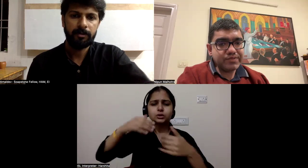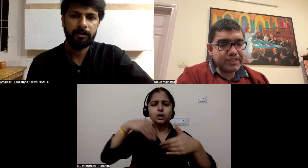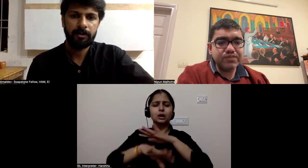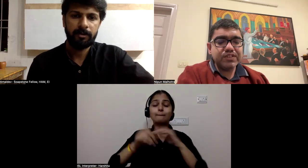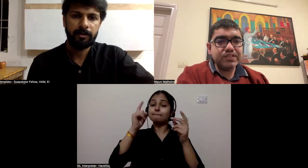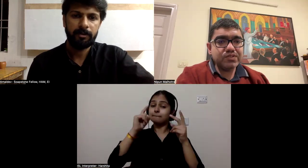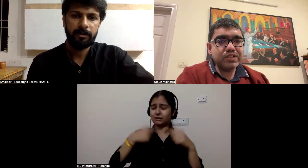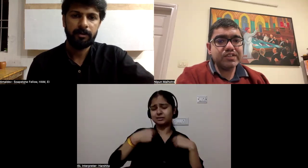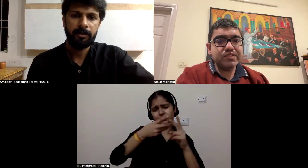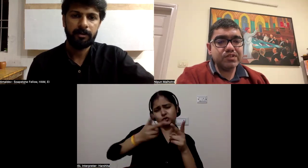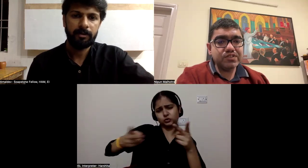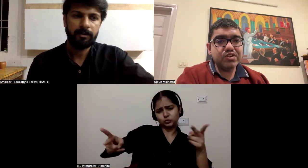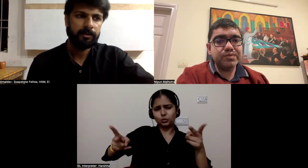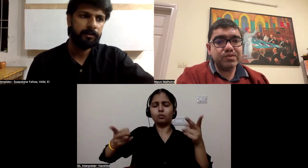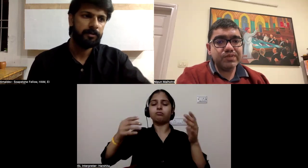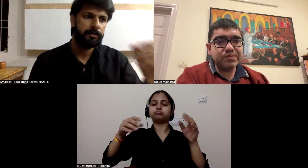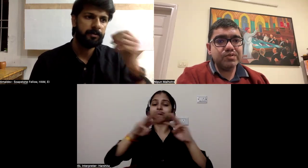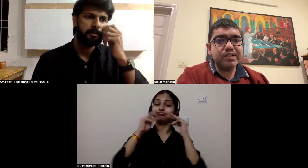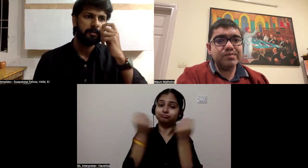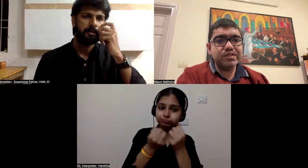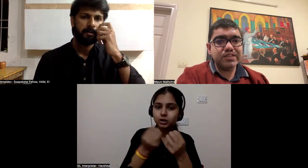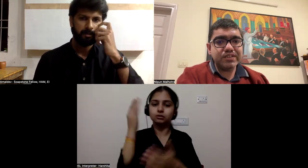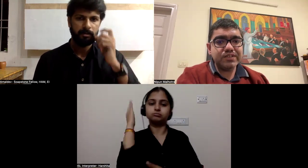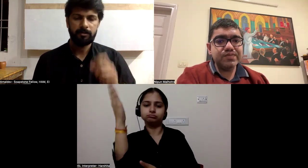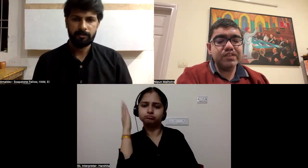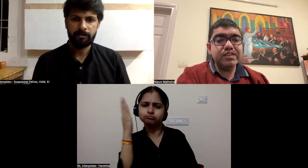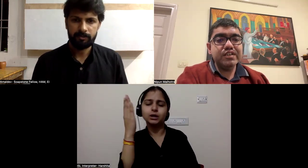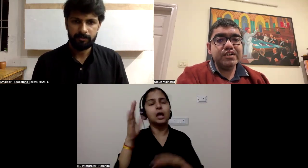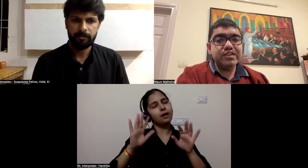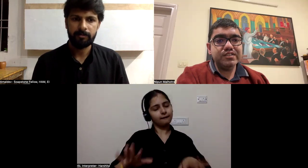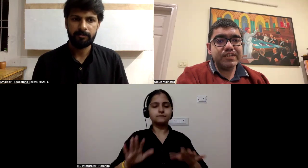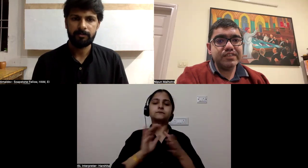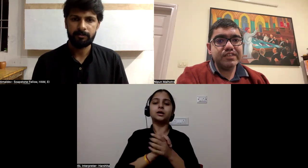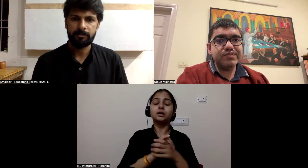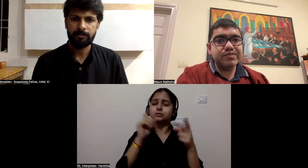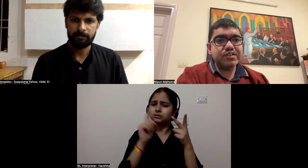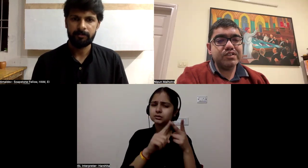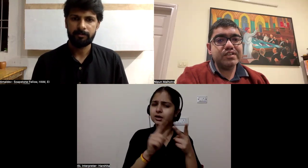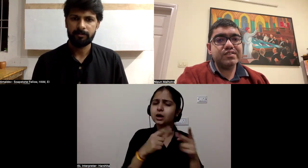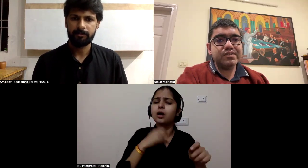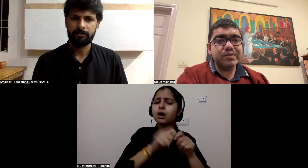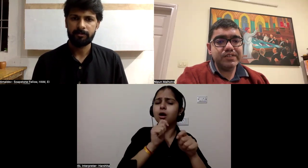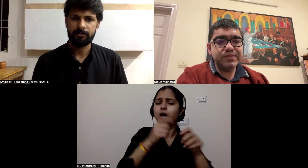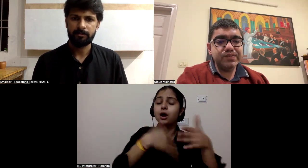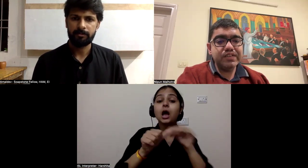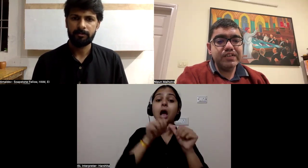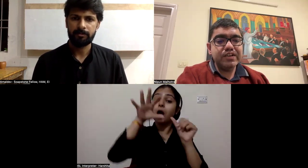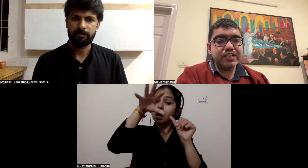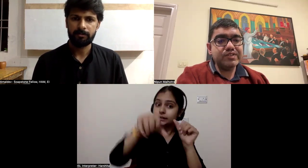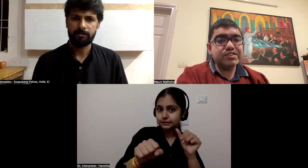we do a wide variety of things through conducting workshops, through awareness programs, etc. The second thing that we worked on is